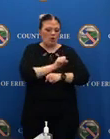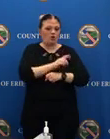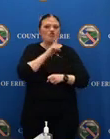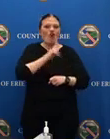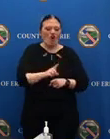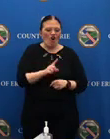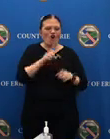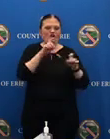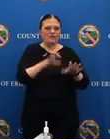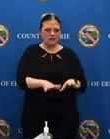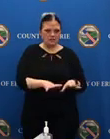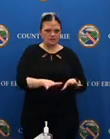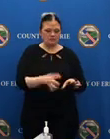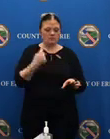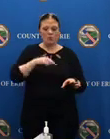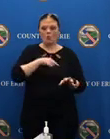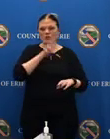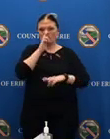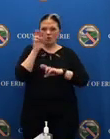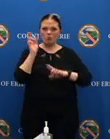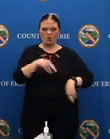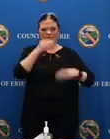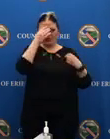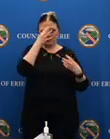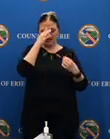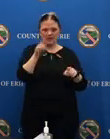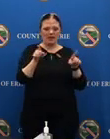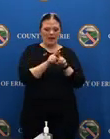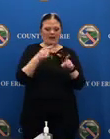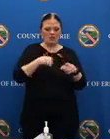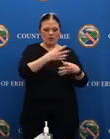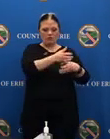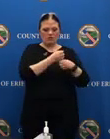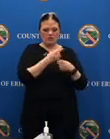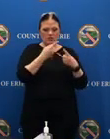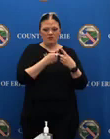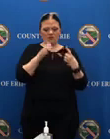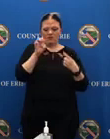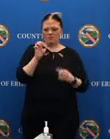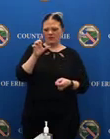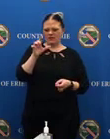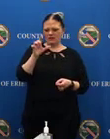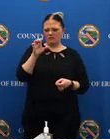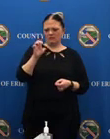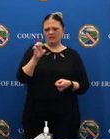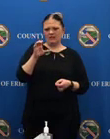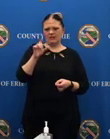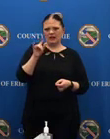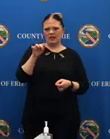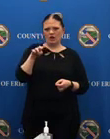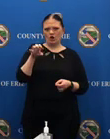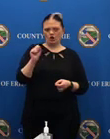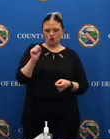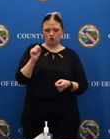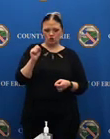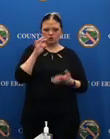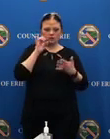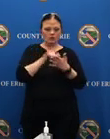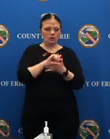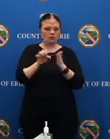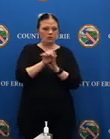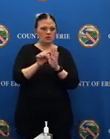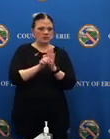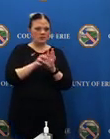tested. And so we report the data as we receive it from Eclairs. And the New York